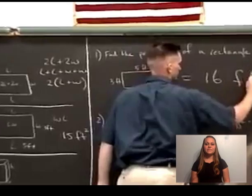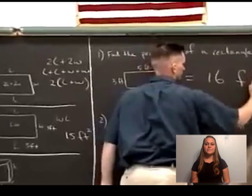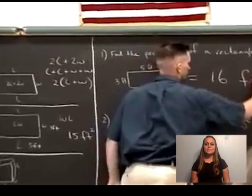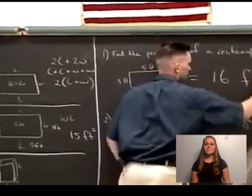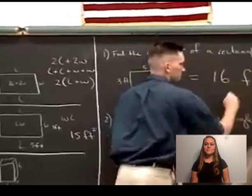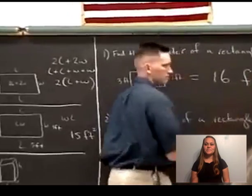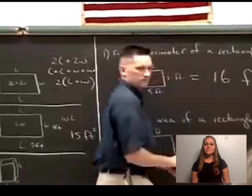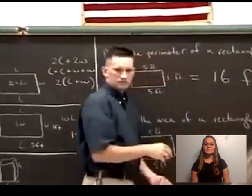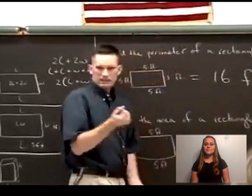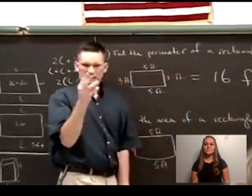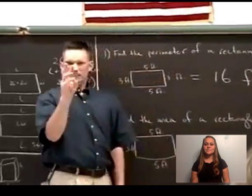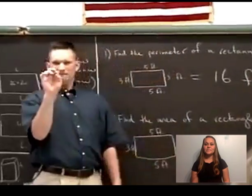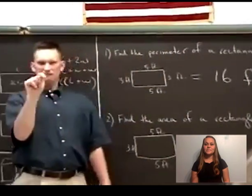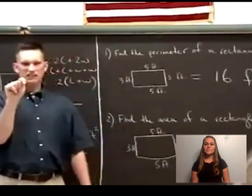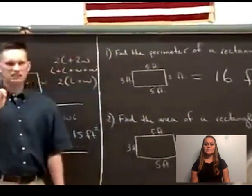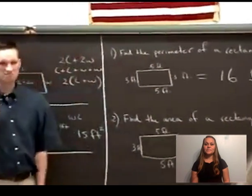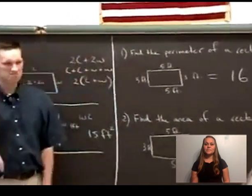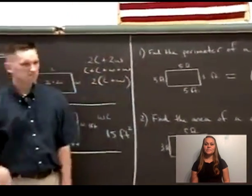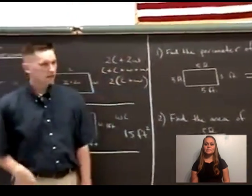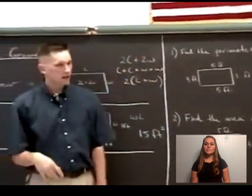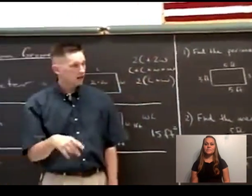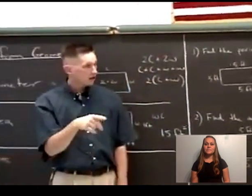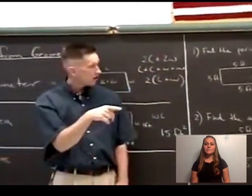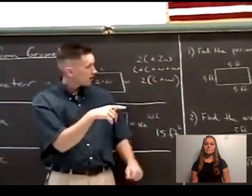16 feet.